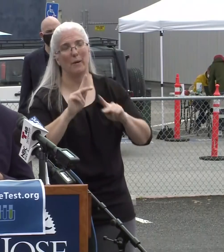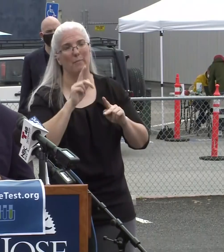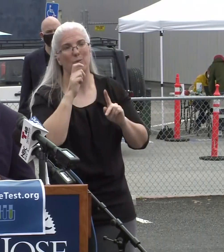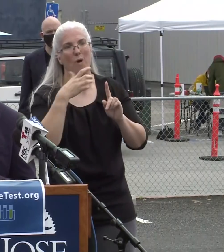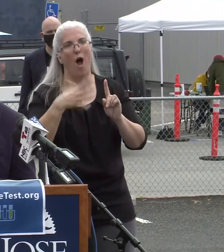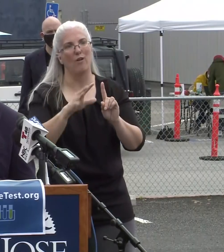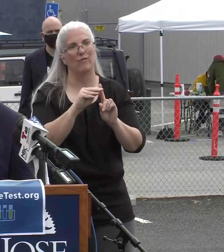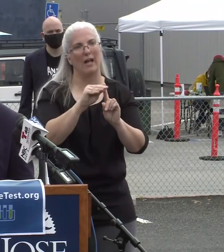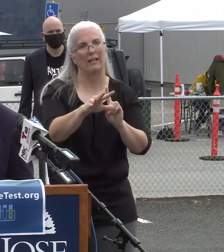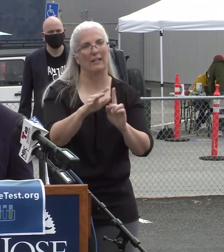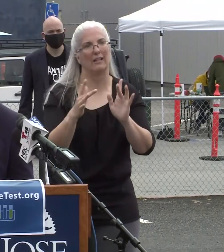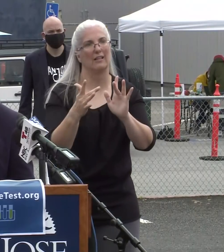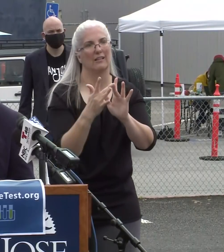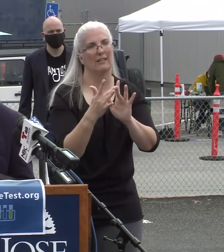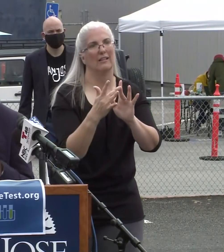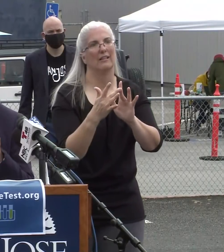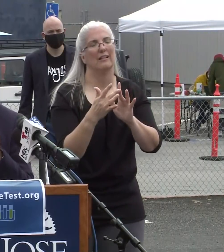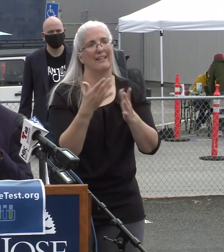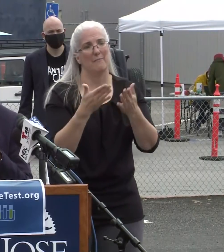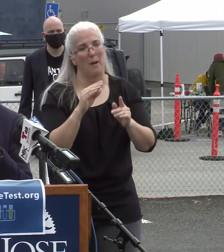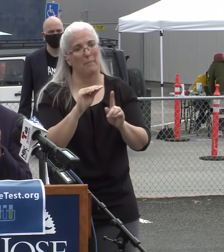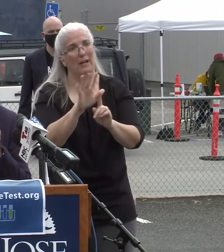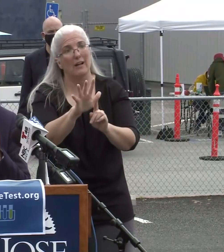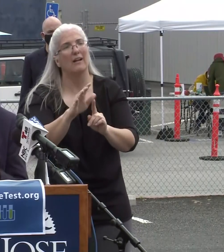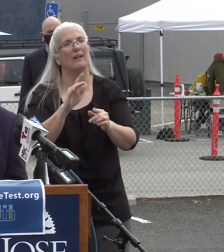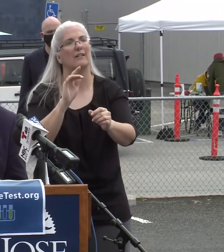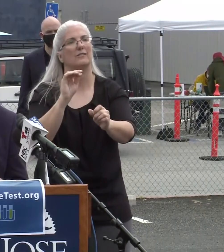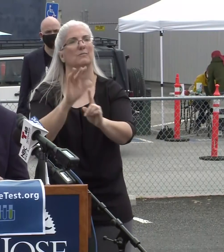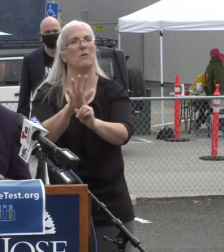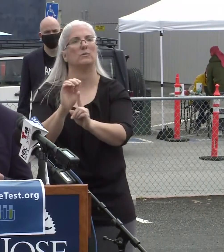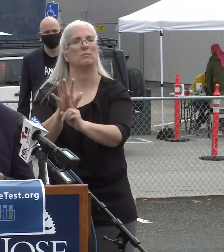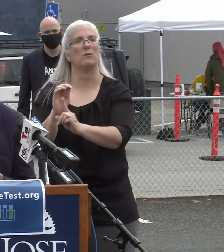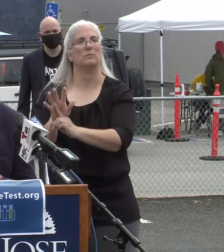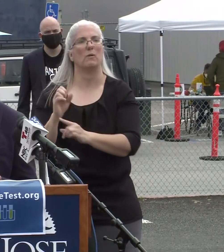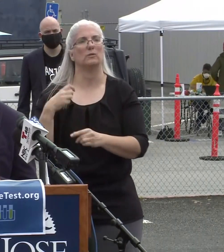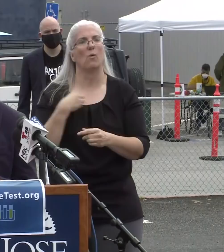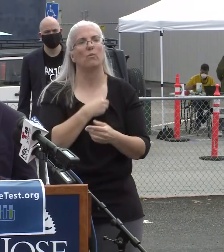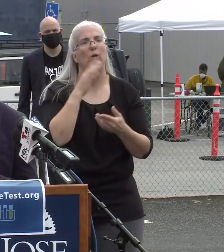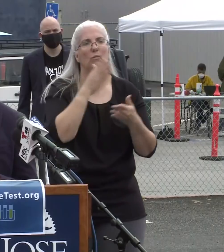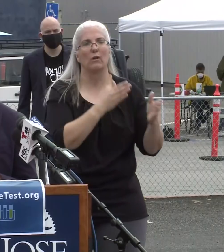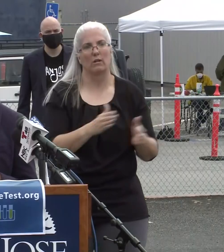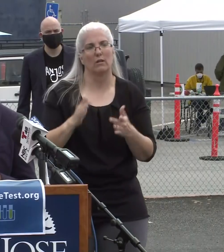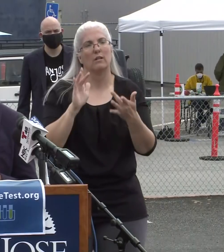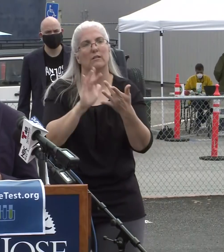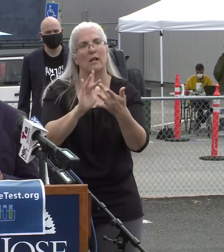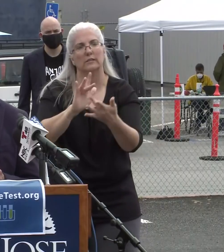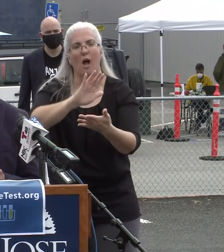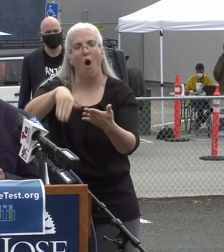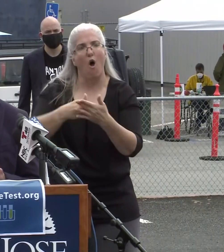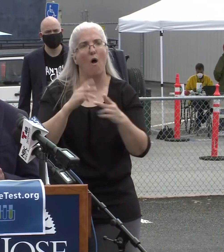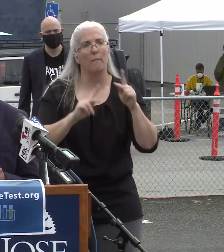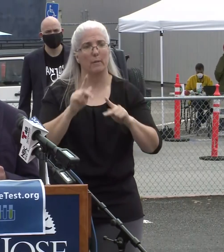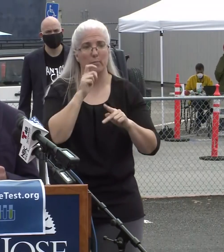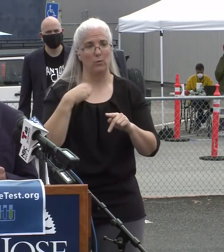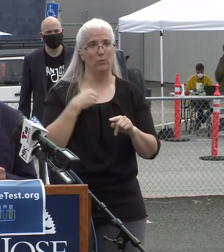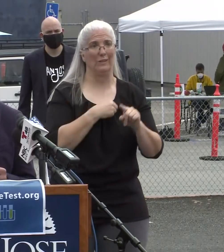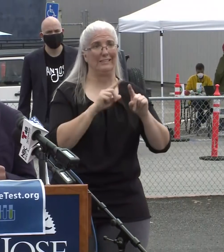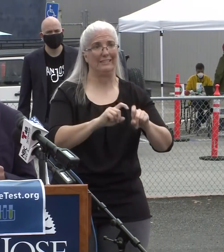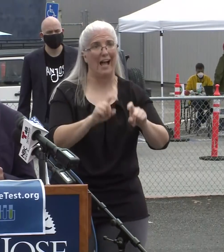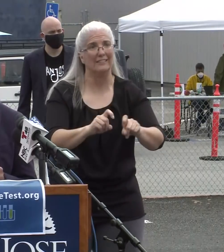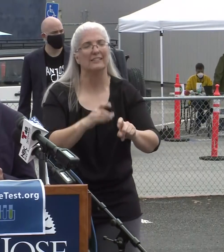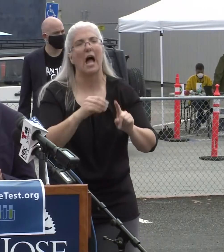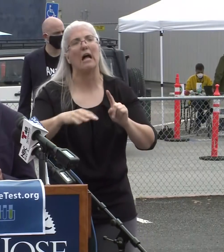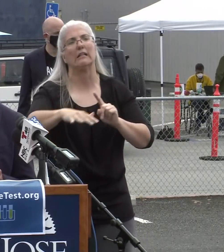person and may have been exposed. So we're going to be contacting all those people and testing them. In addition to that, we want to